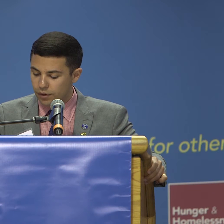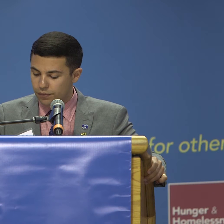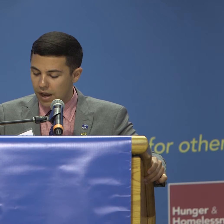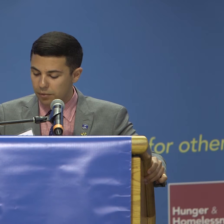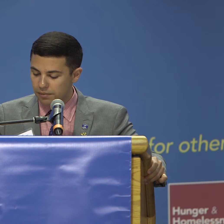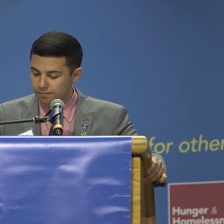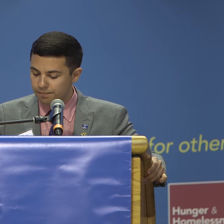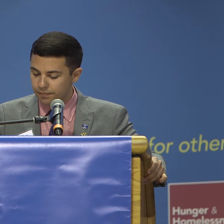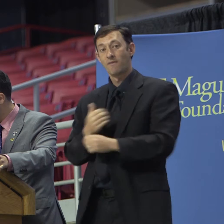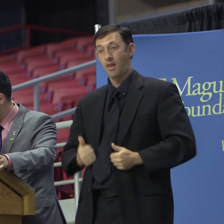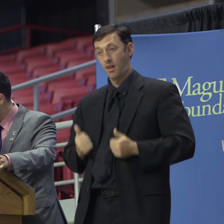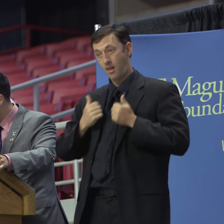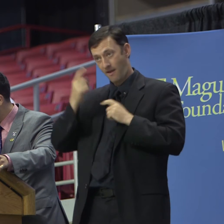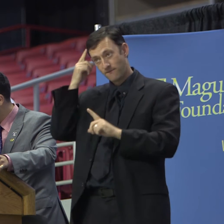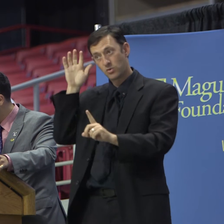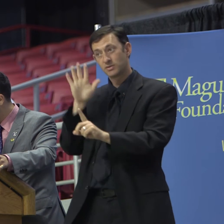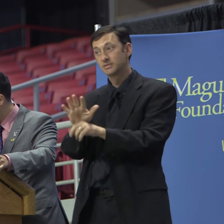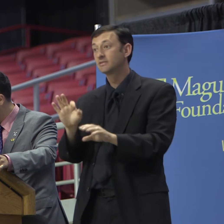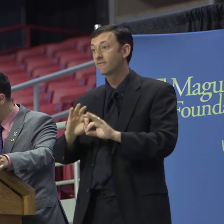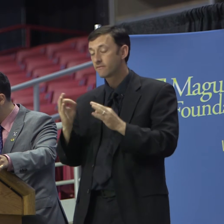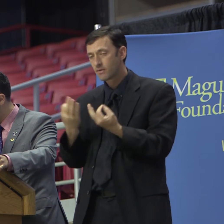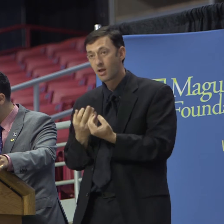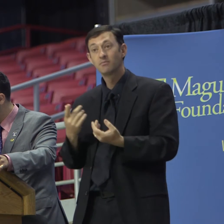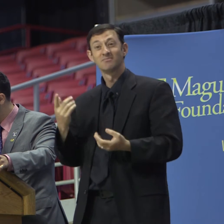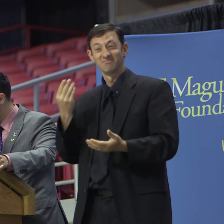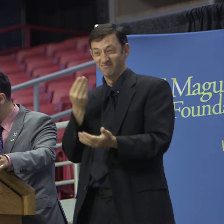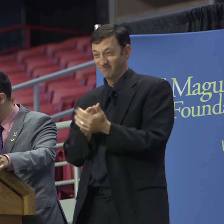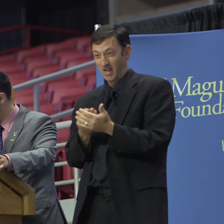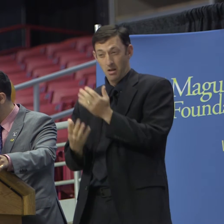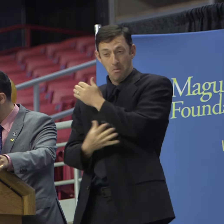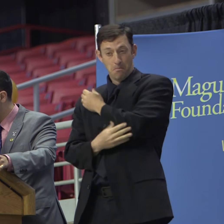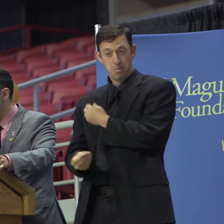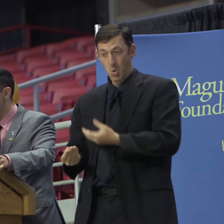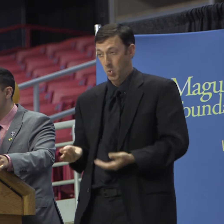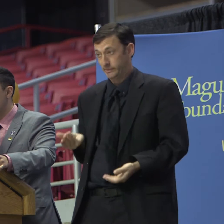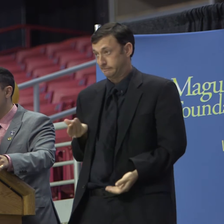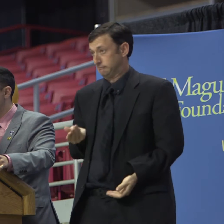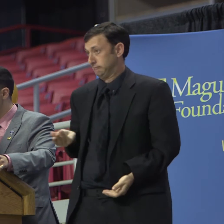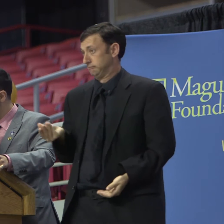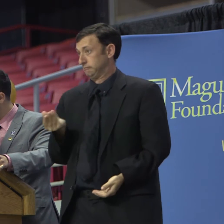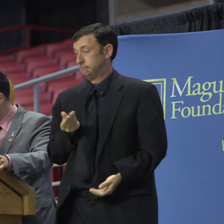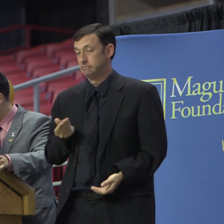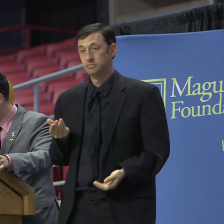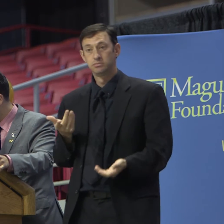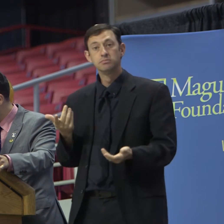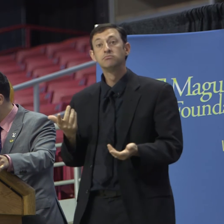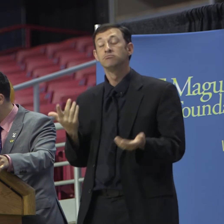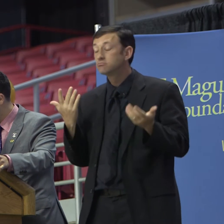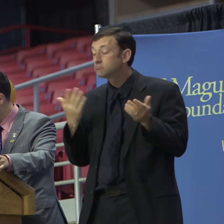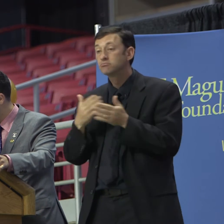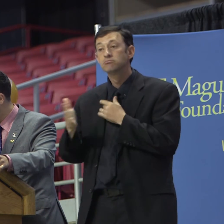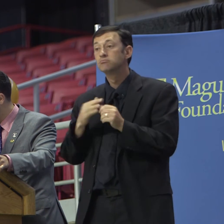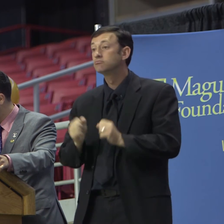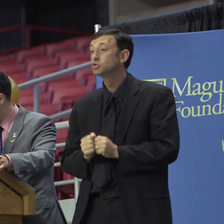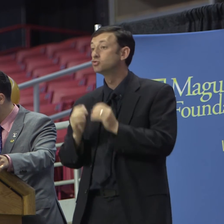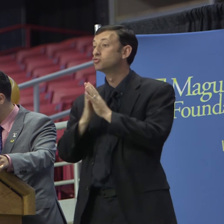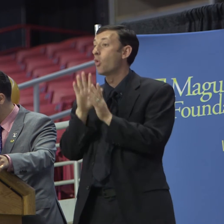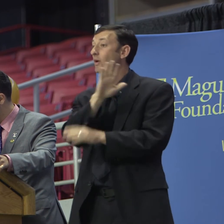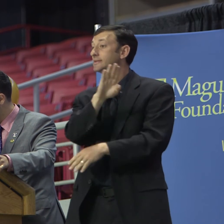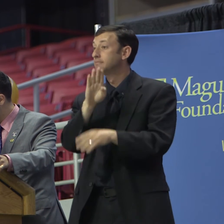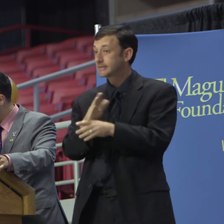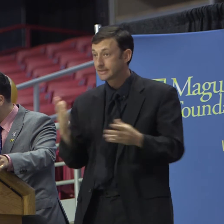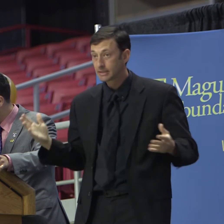better for his family. He came with little to no money in his pocket. In spite of this, he started his own business here in